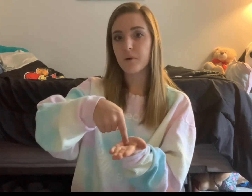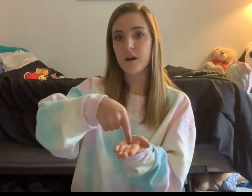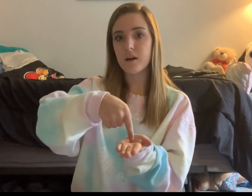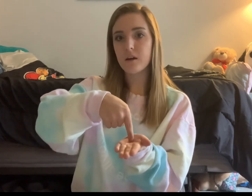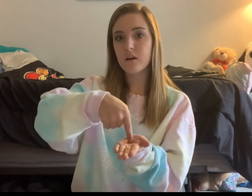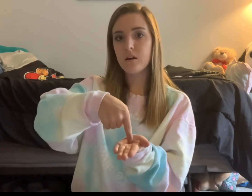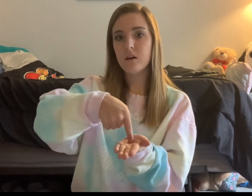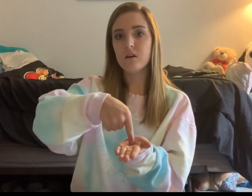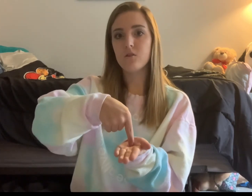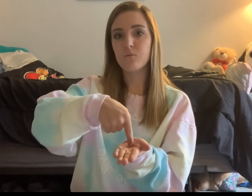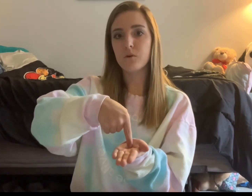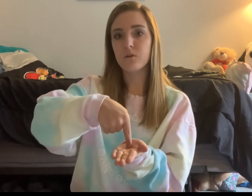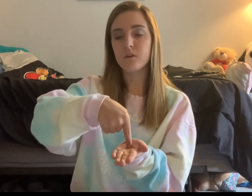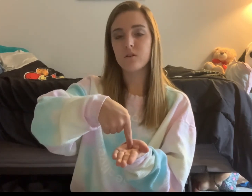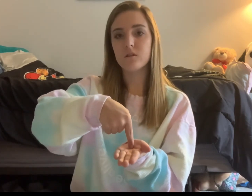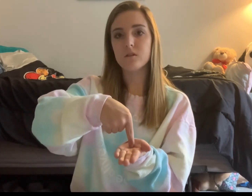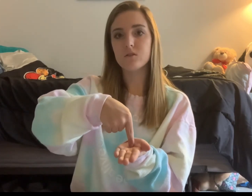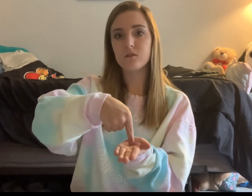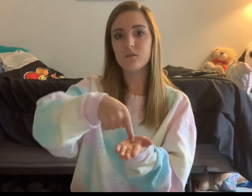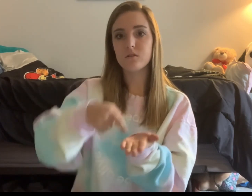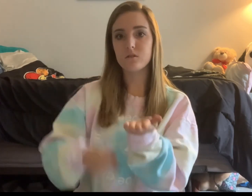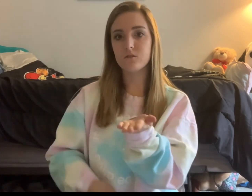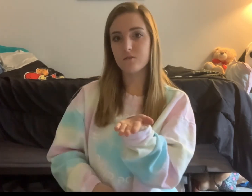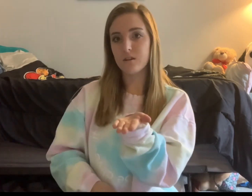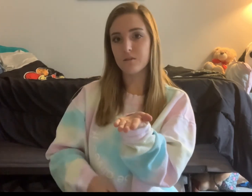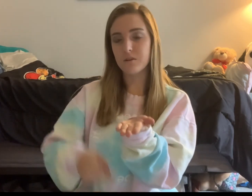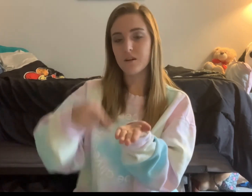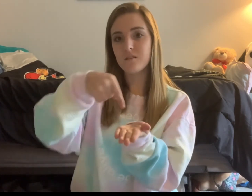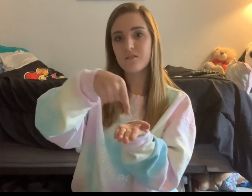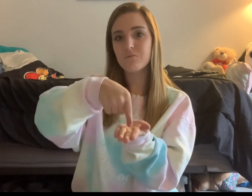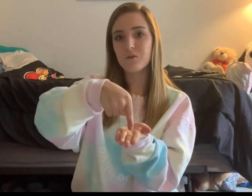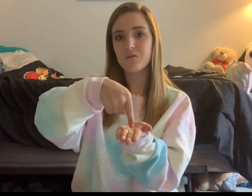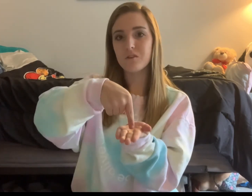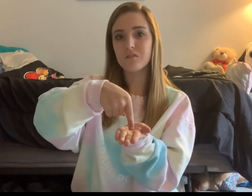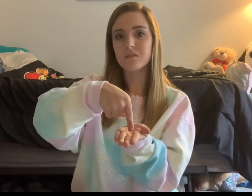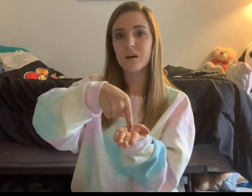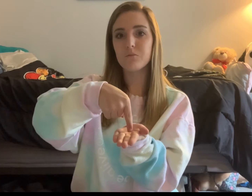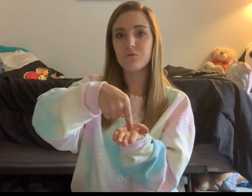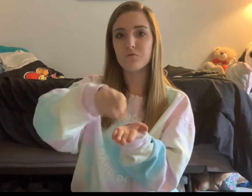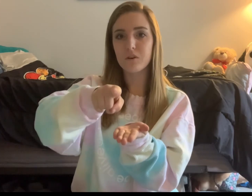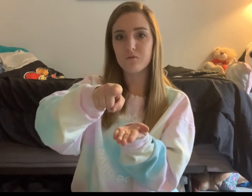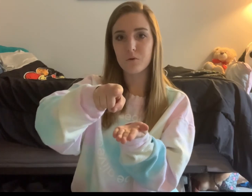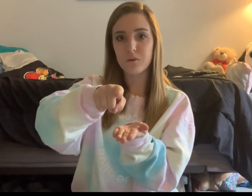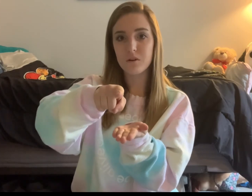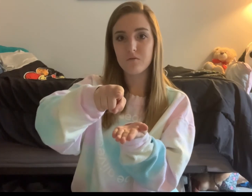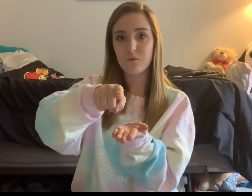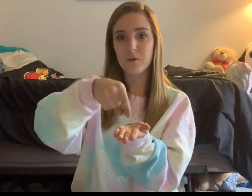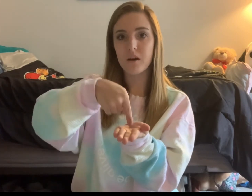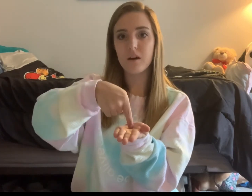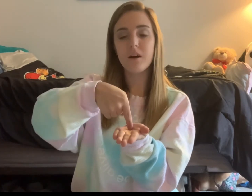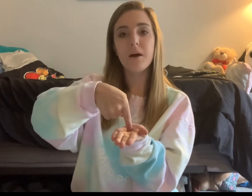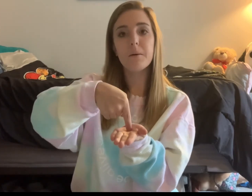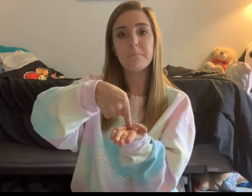pay, your pointer finger is on your, this is your non-dominant hand, pointer finger on top, you flick forward for pay.